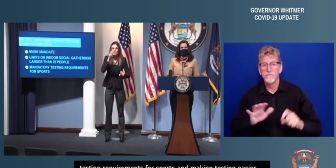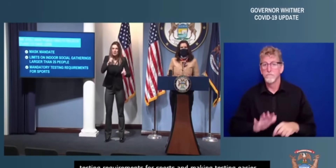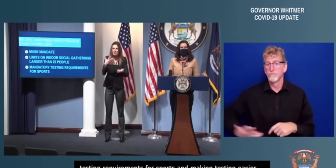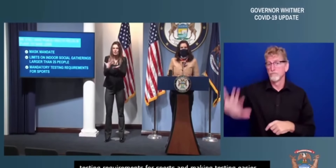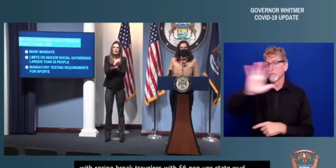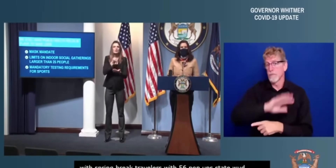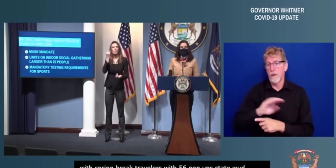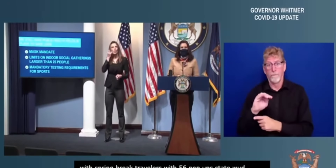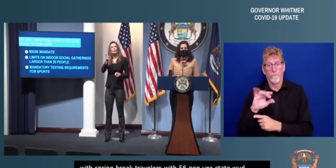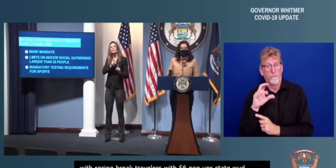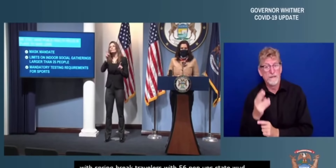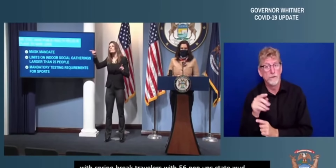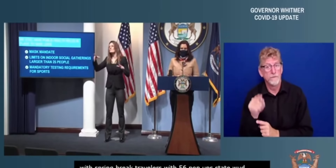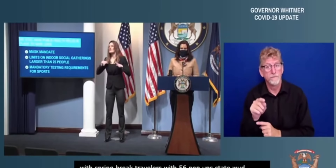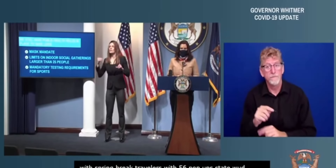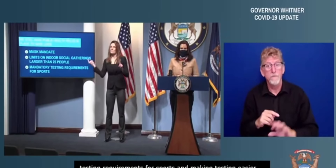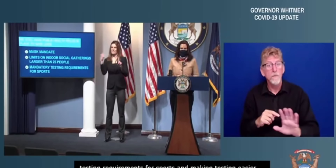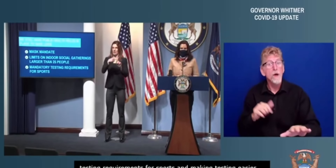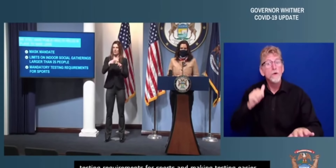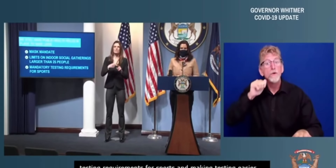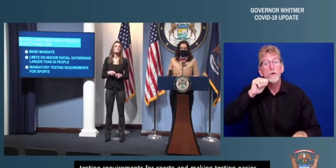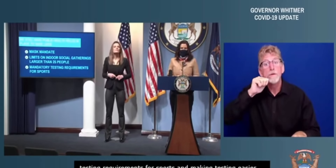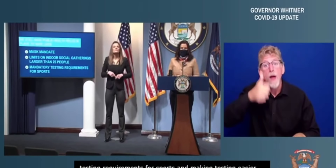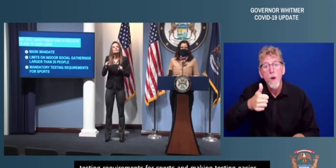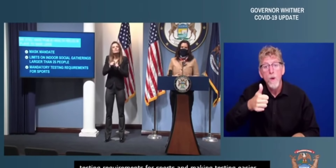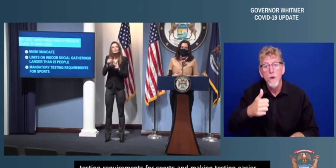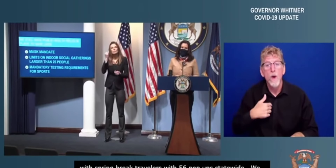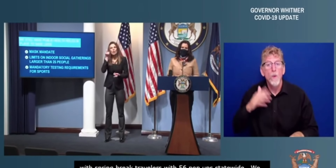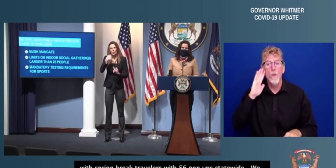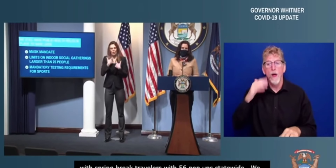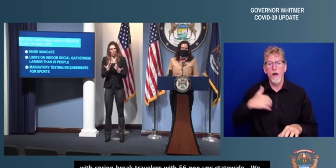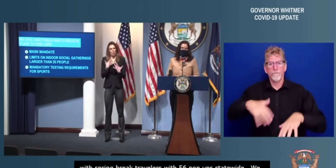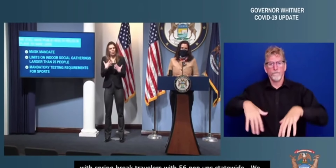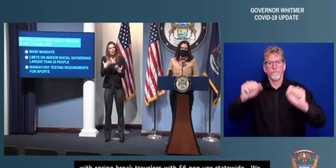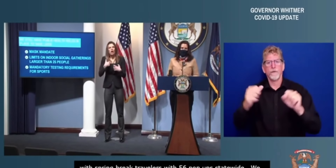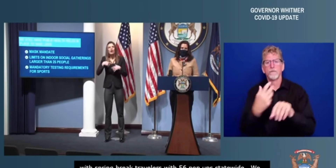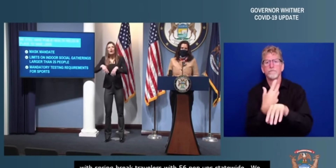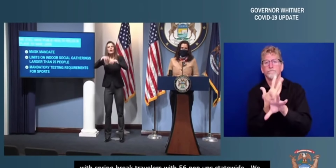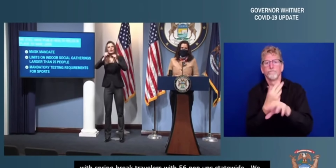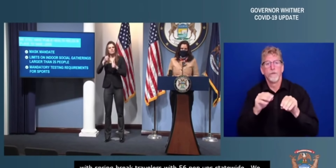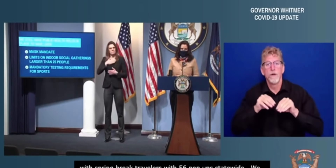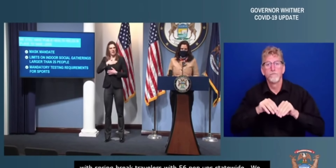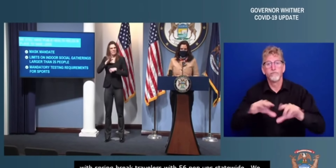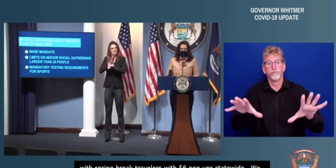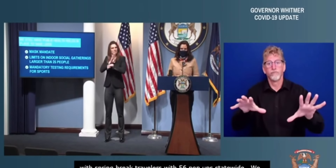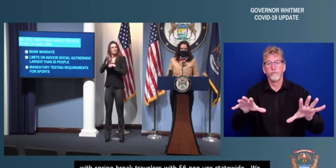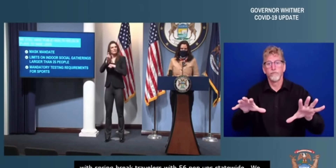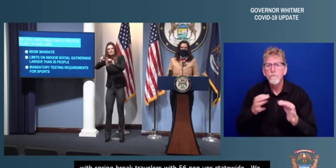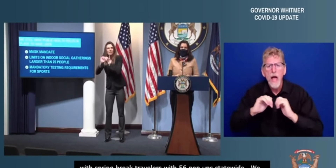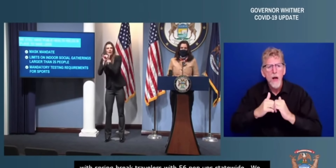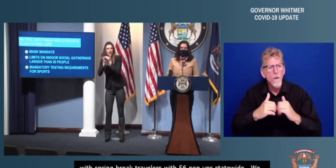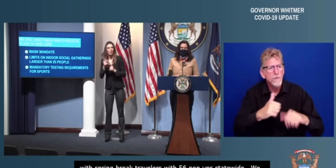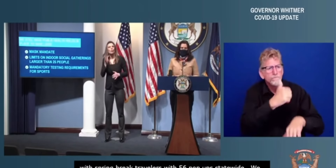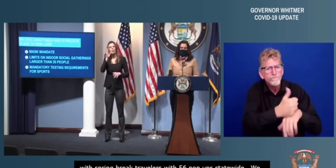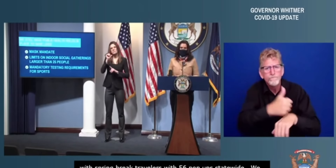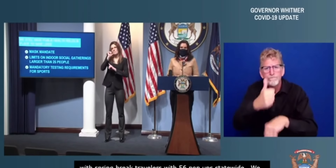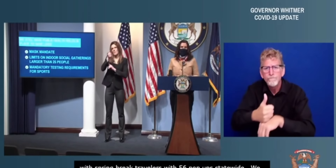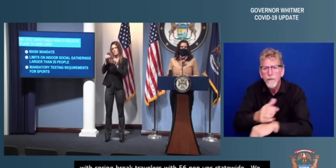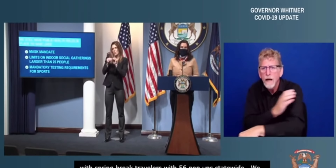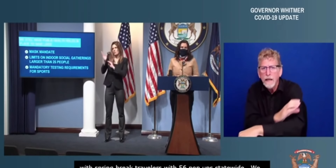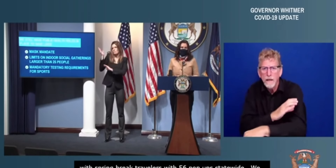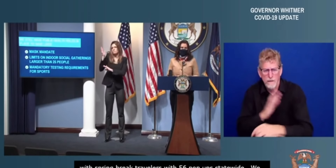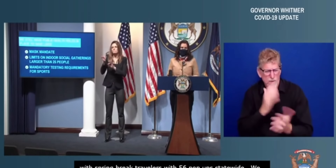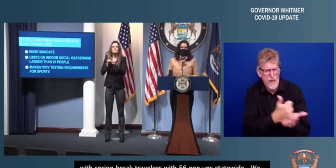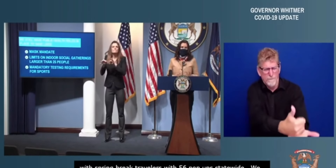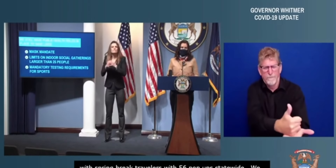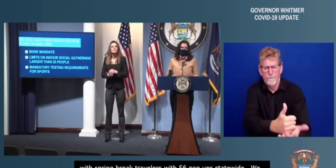folks who want to host a pop-up clinic. But as we take a hard look at the data and observe the spread of the variants, we all need to go